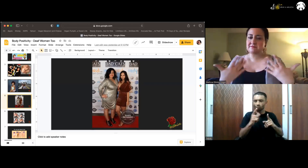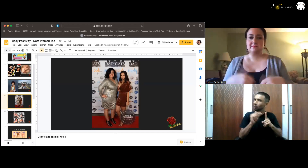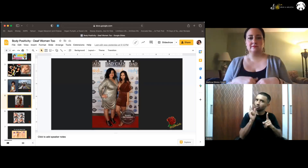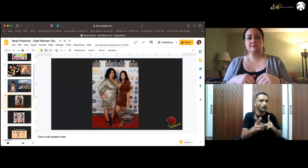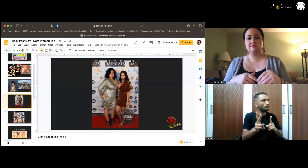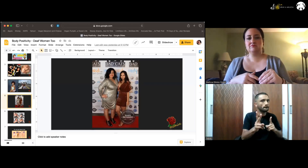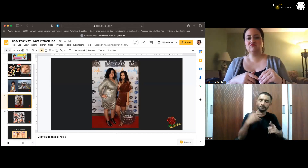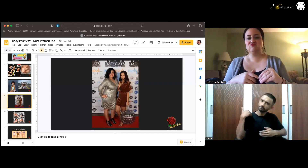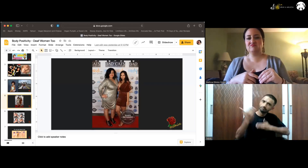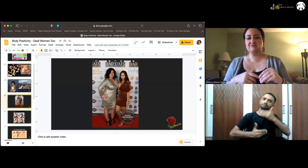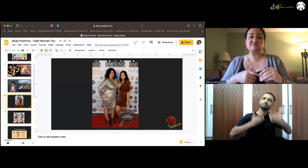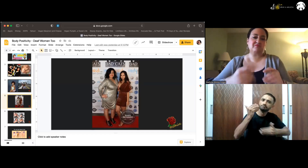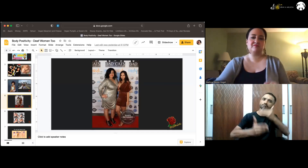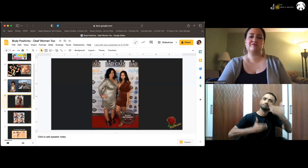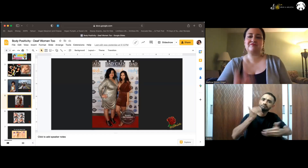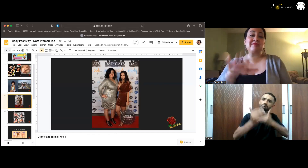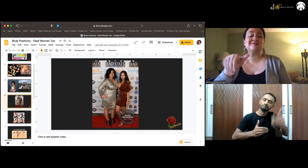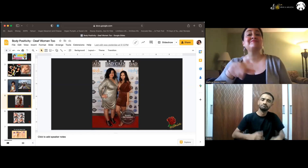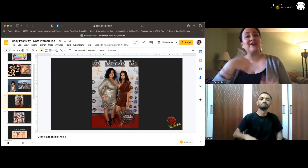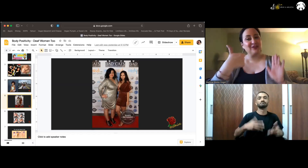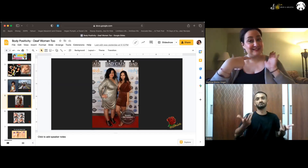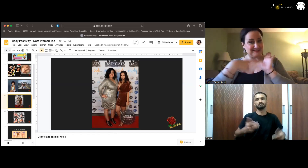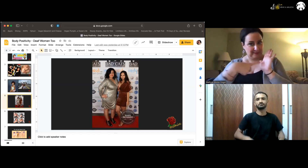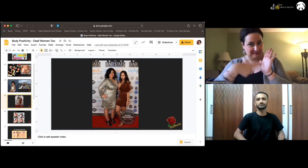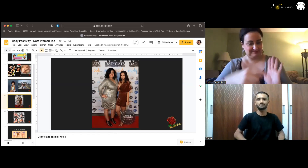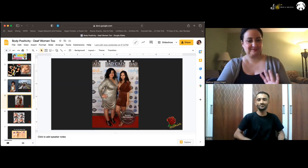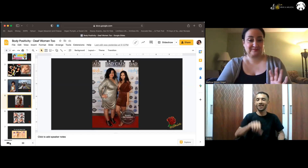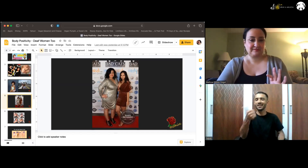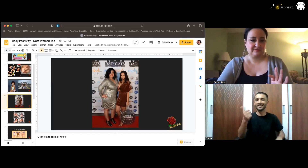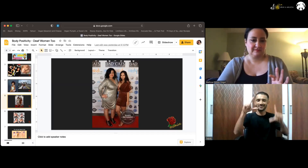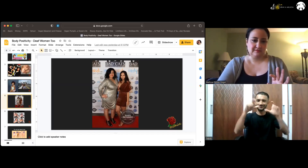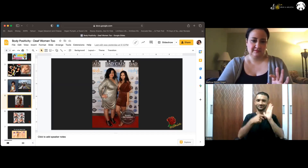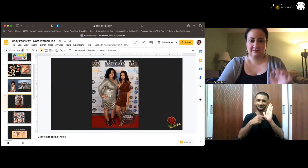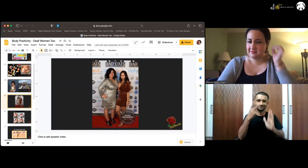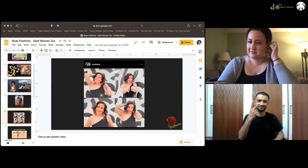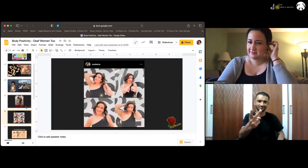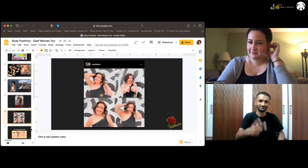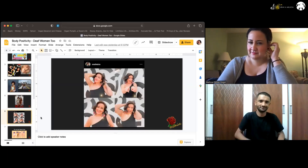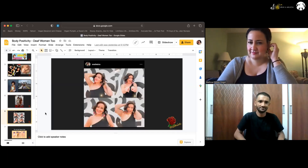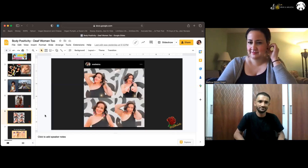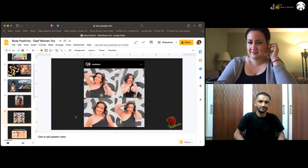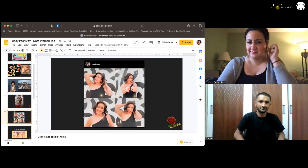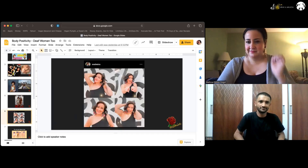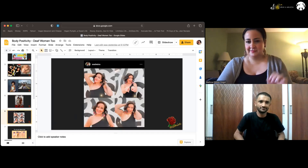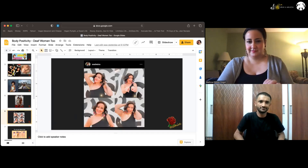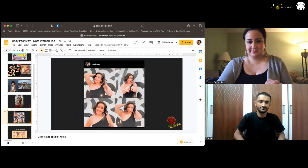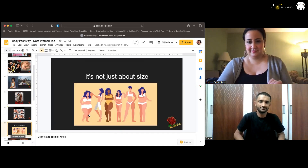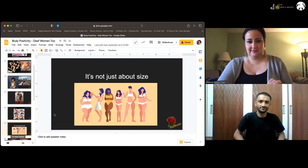issues related to body. And this is how I went further in my life with the positivity. You can see the picture